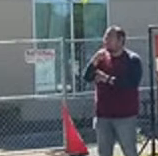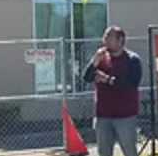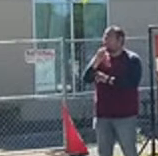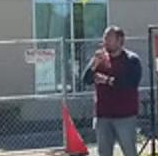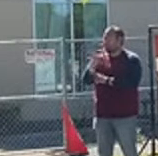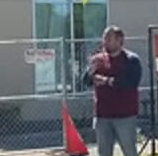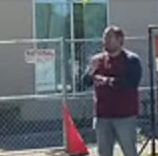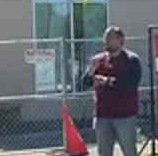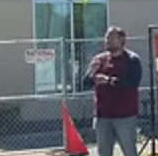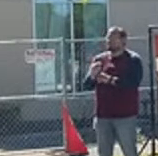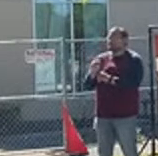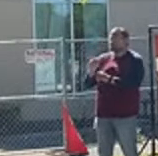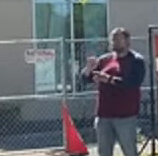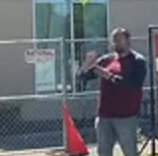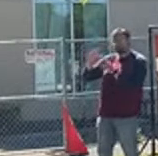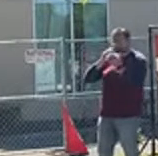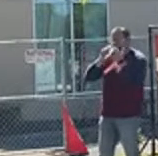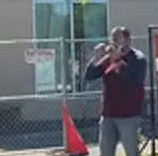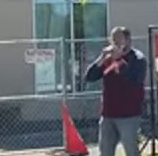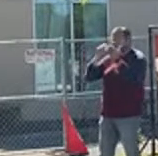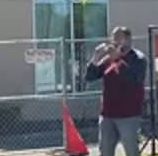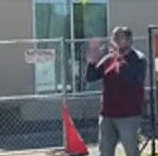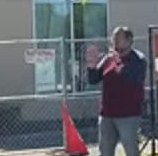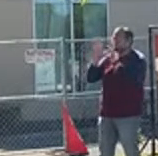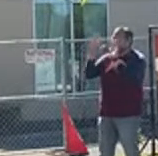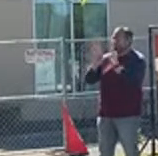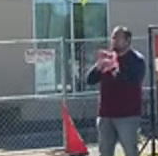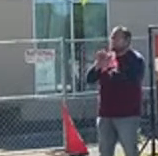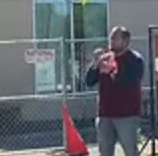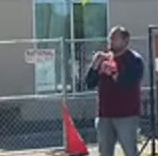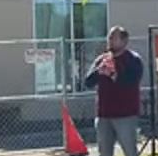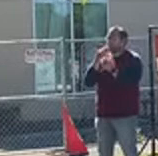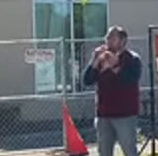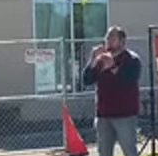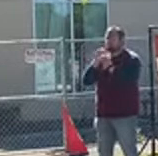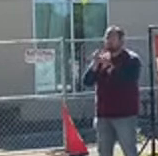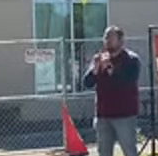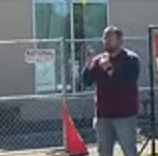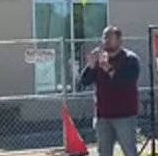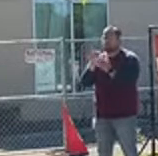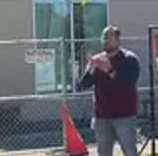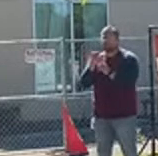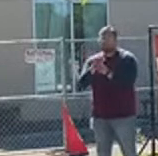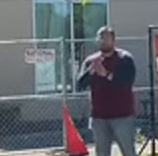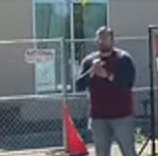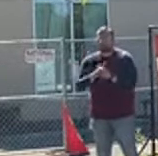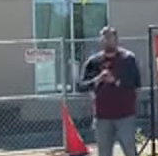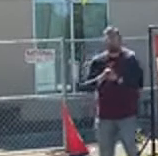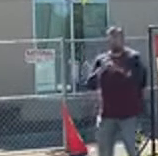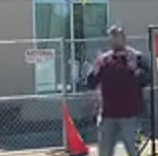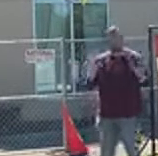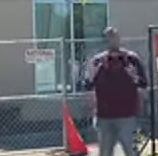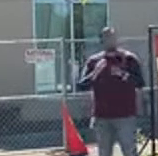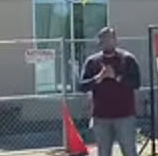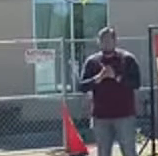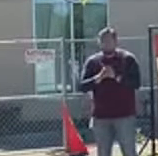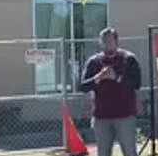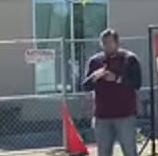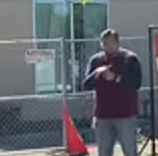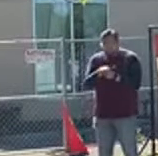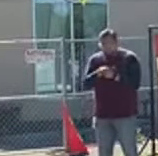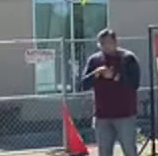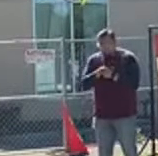shout out. You're doing great work, and we really appreciate being able to work with you on the job. So from a local